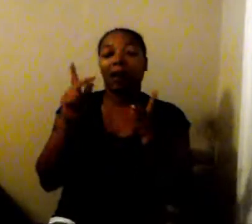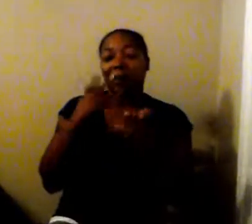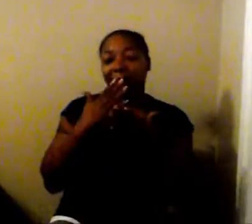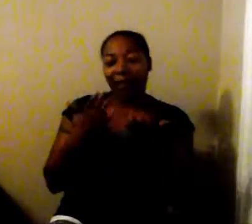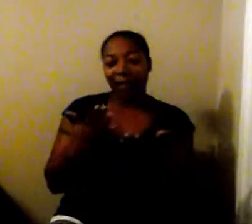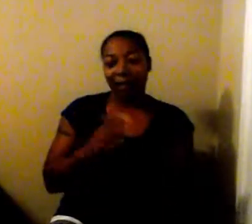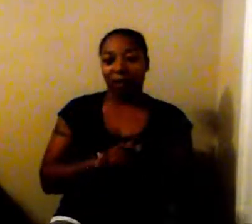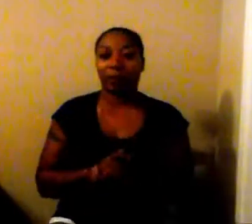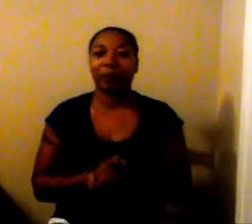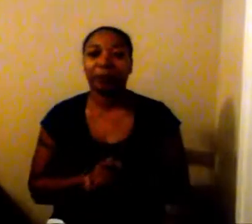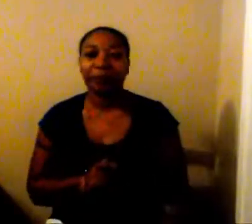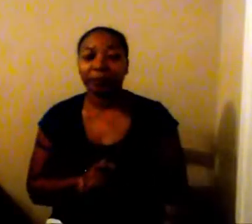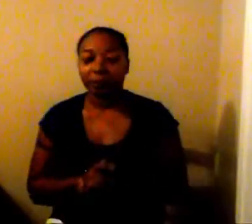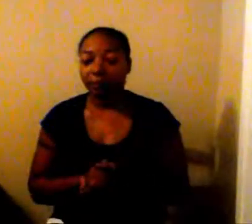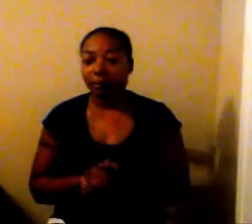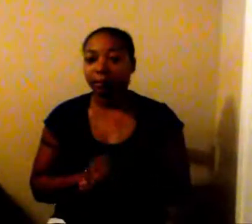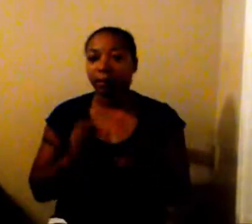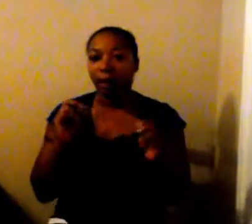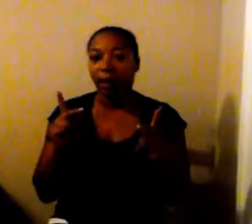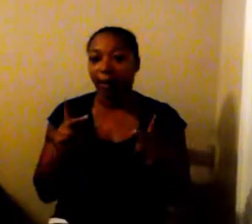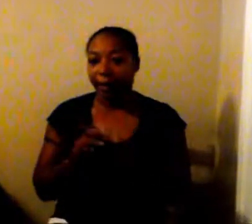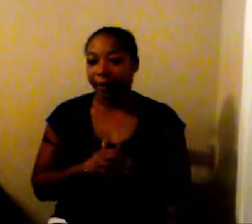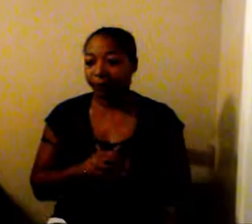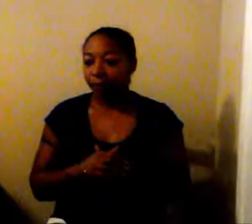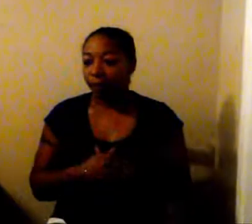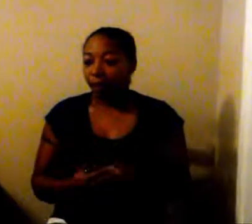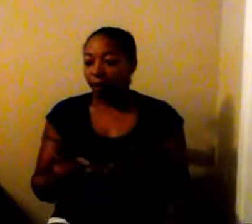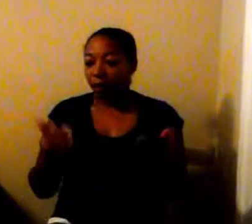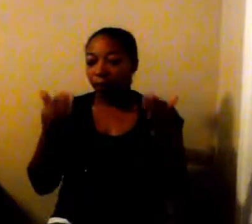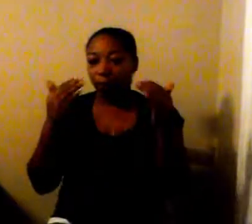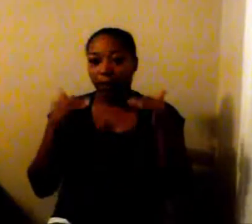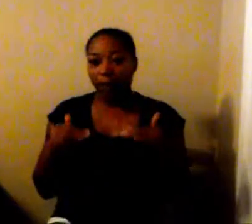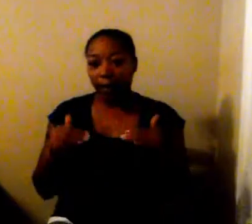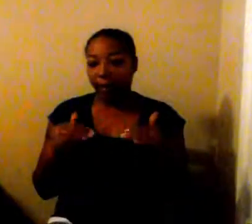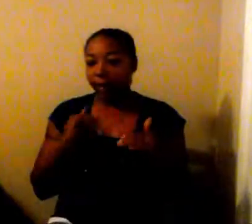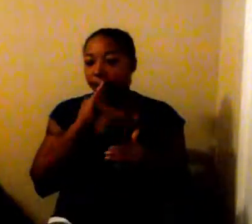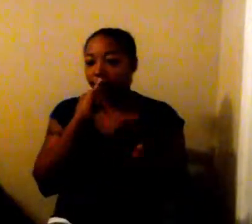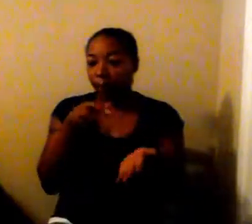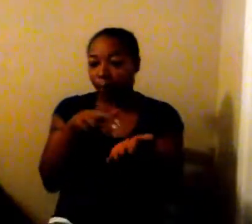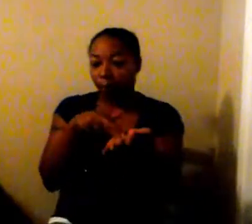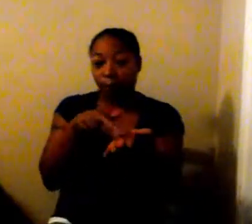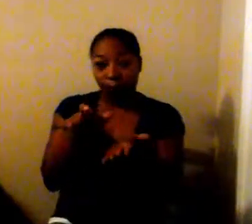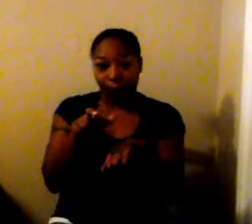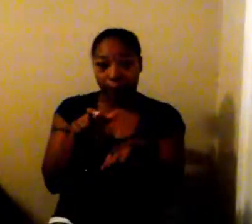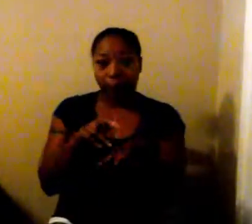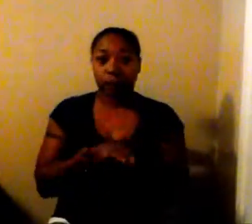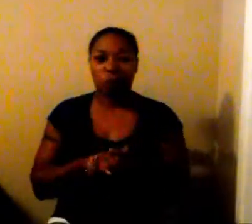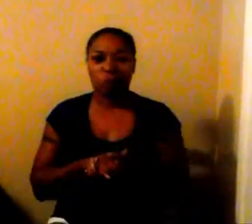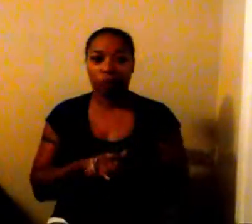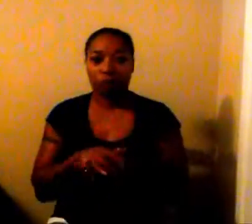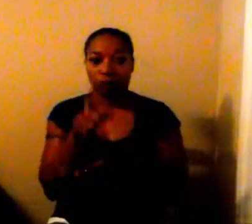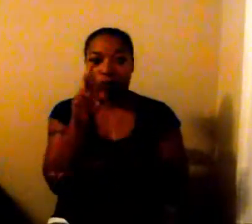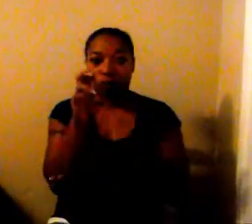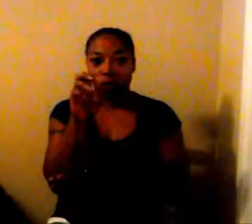Okay, thank you. Alright, so next is the references.